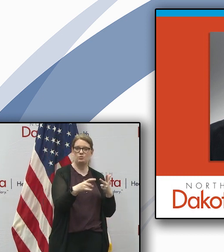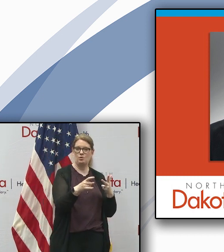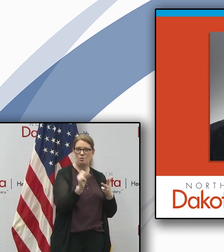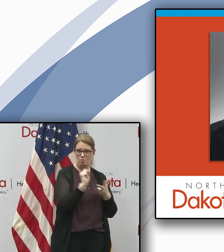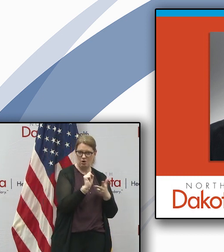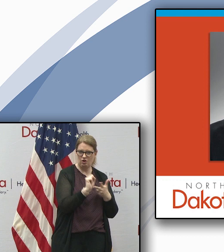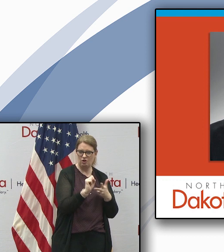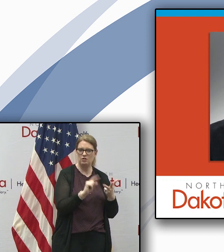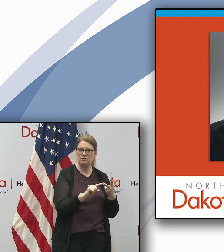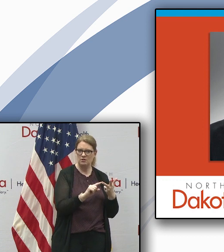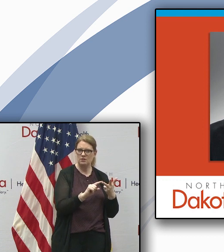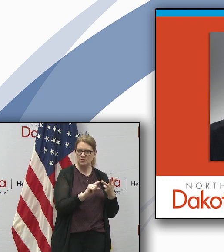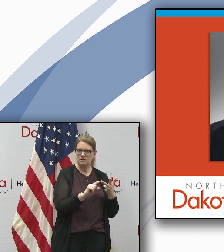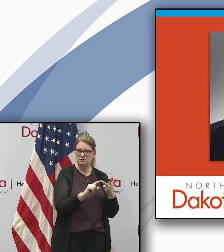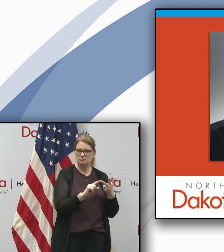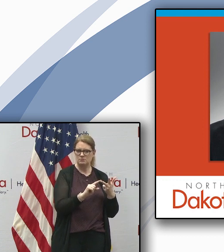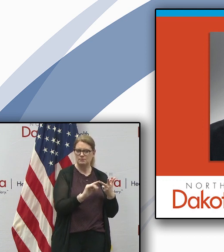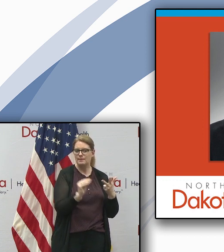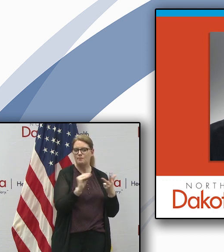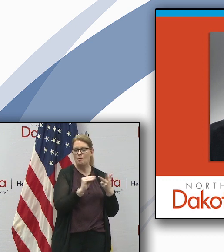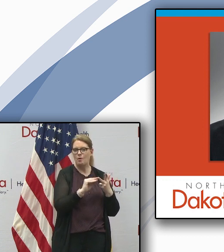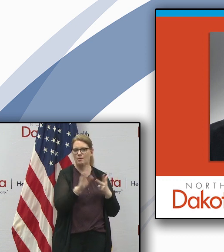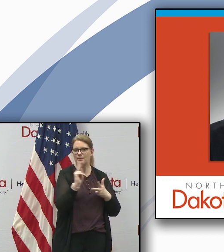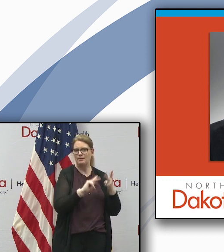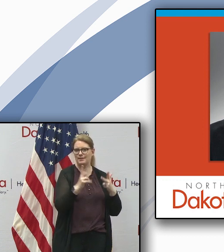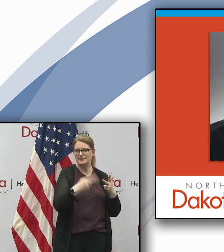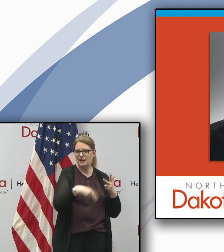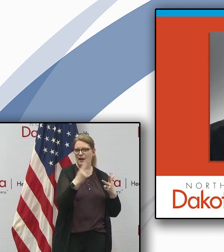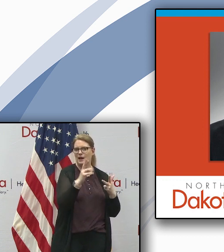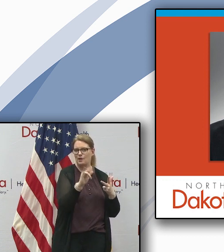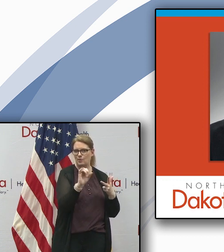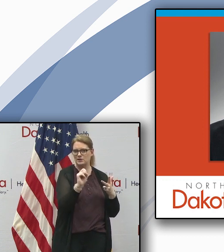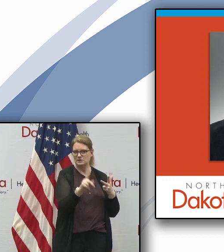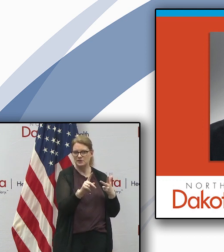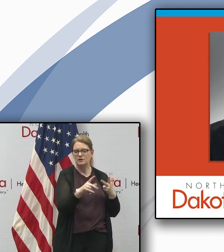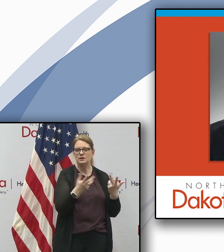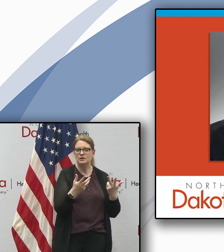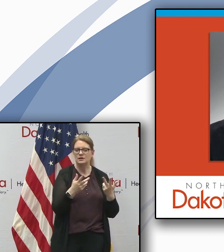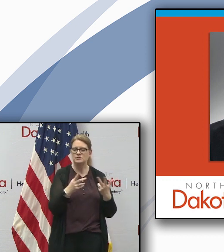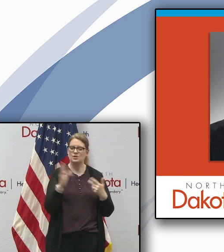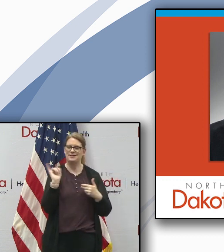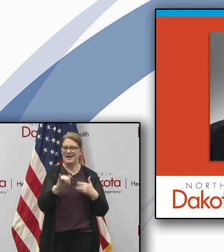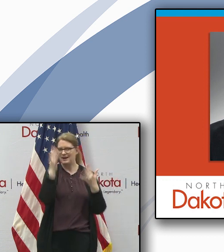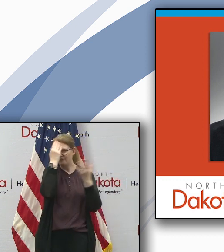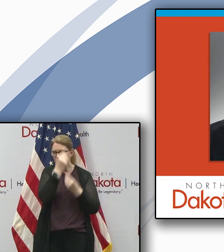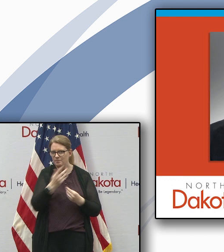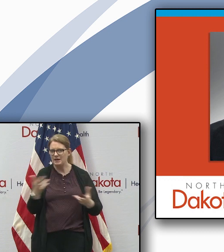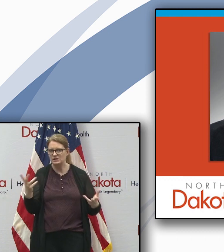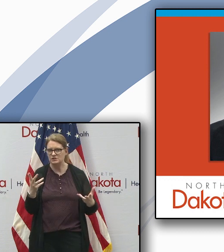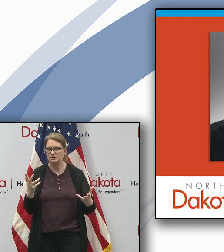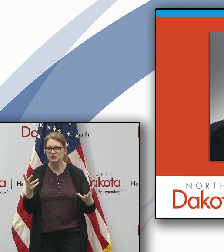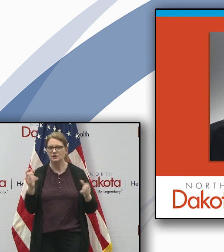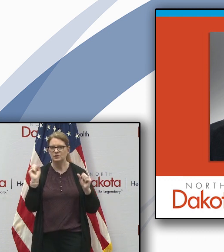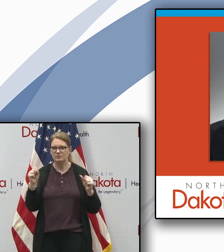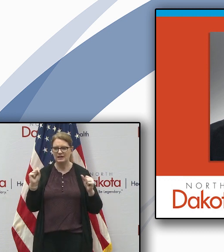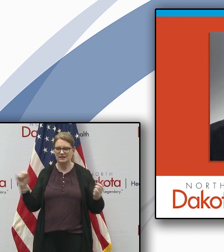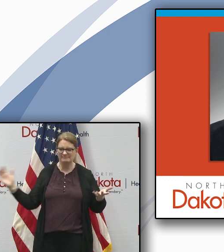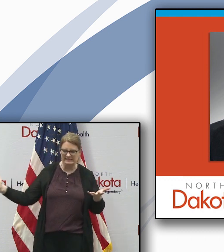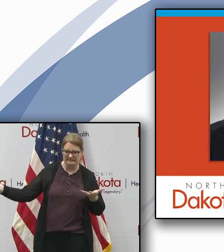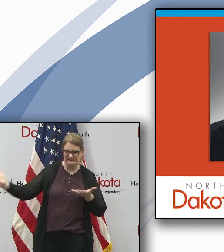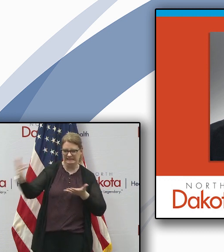hours with more people, that's a higher risk. And we can use that data, again, aggregated at a very high